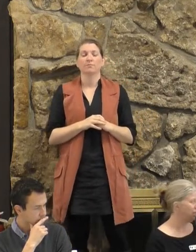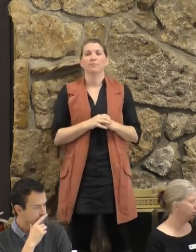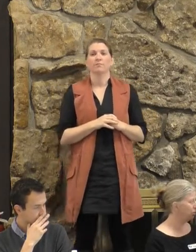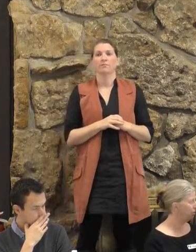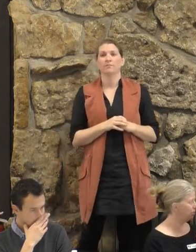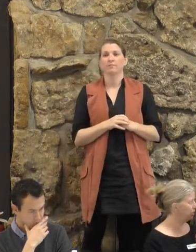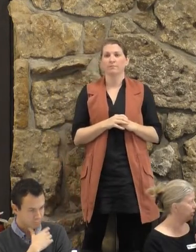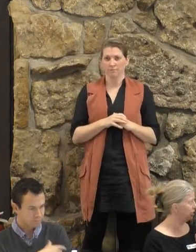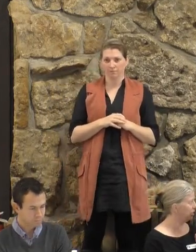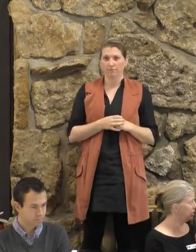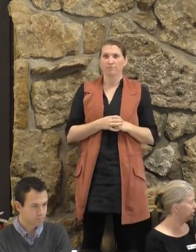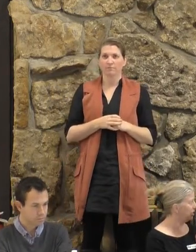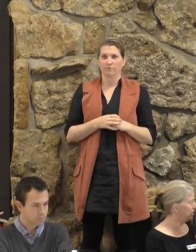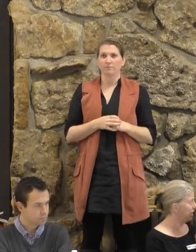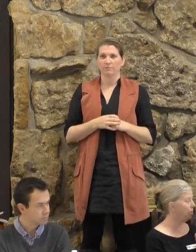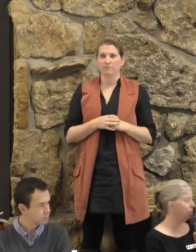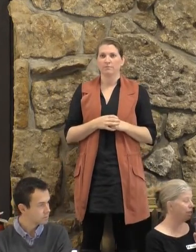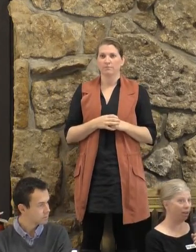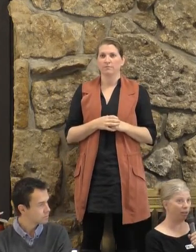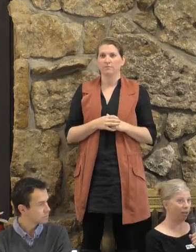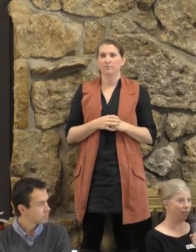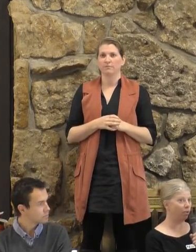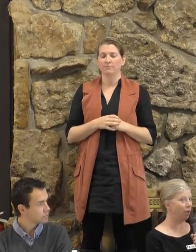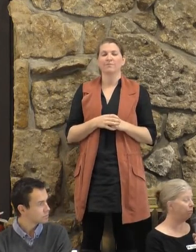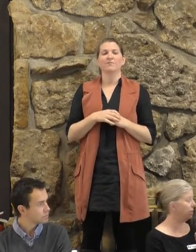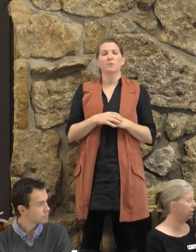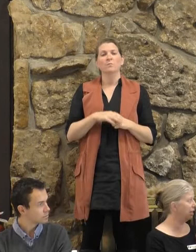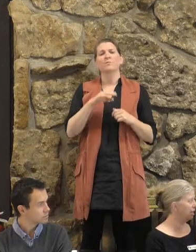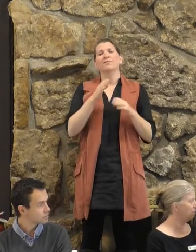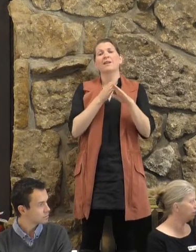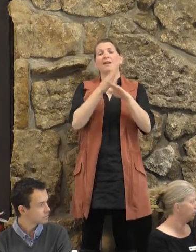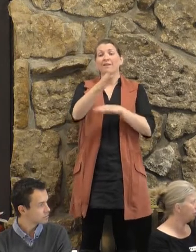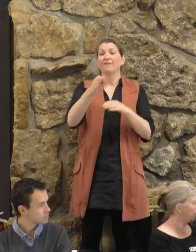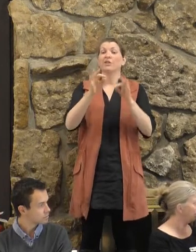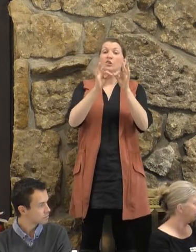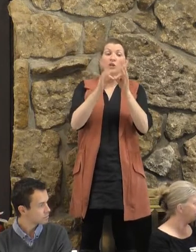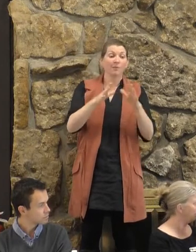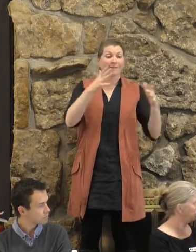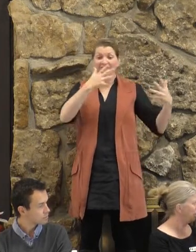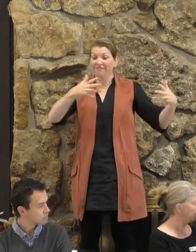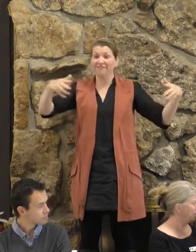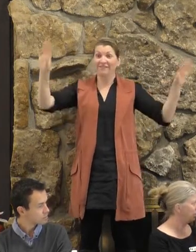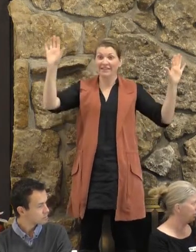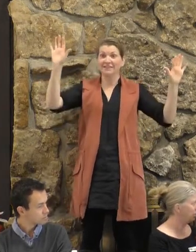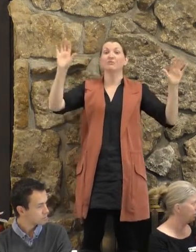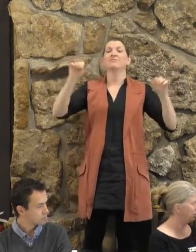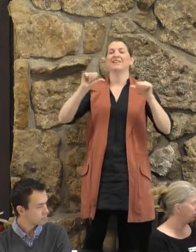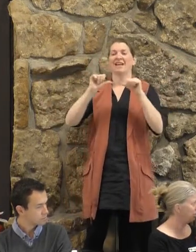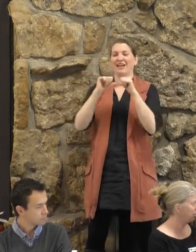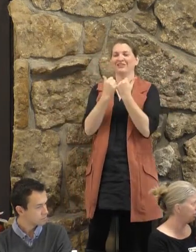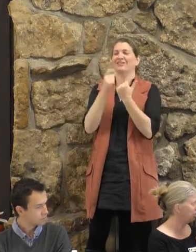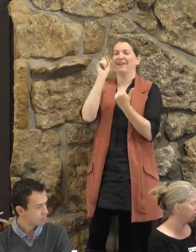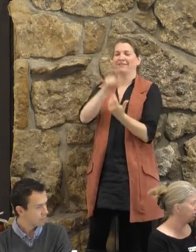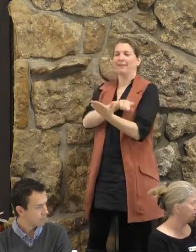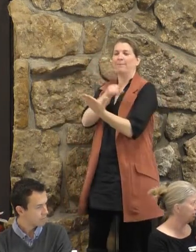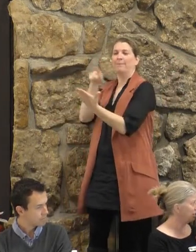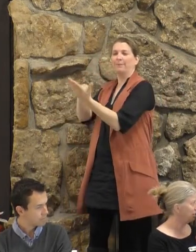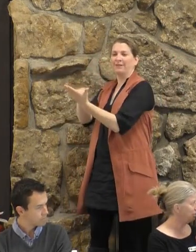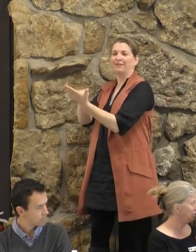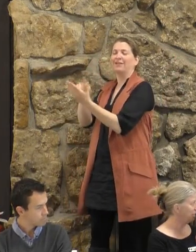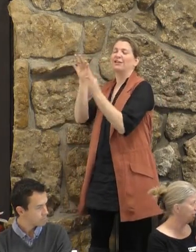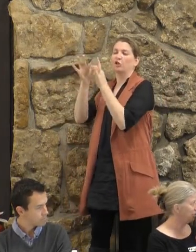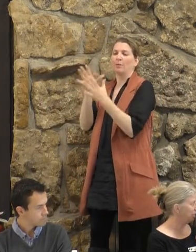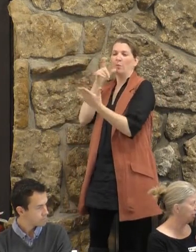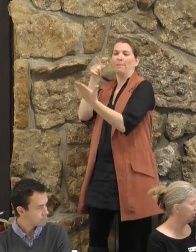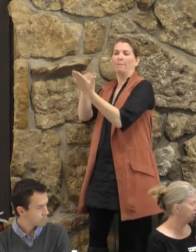and that sort of information is there. Oh, and I do have one thing I haven't, but is there anything else about the interpreting process that